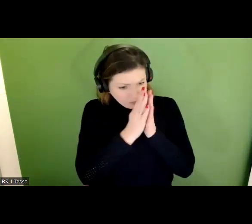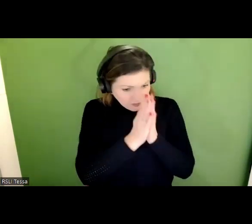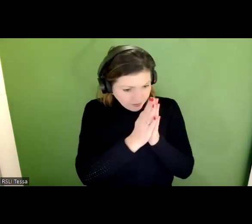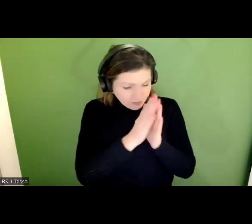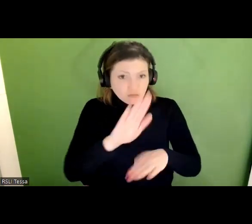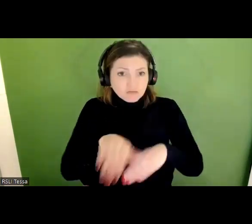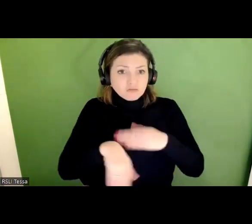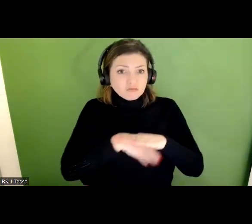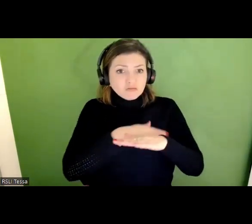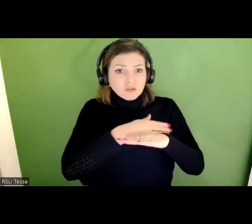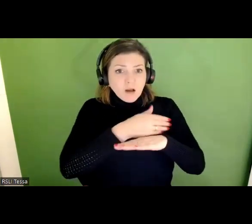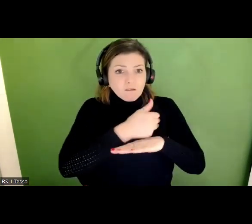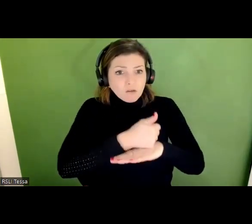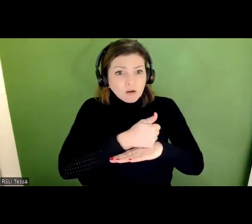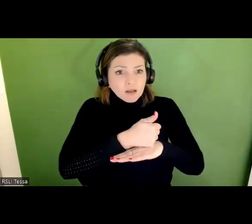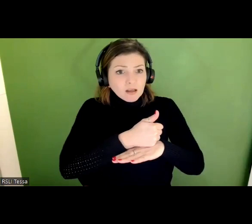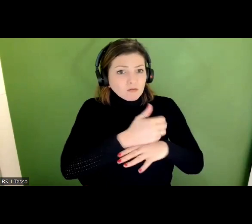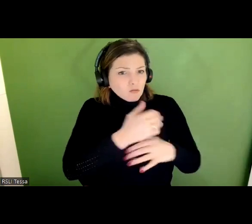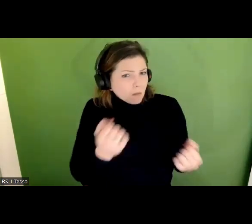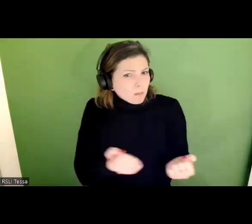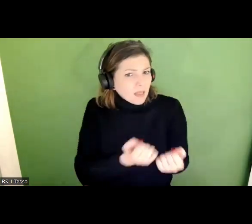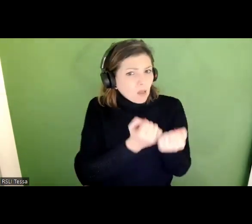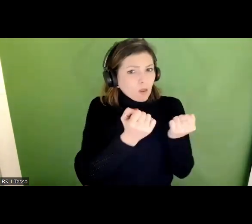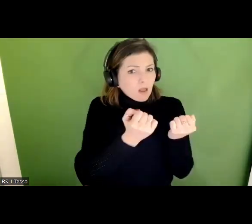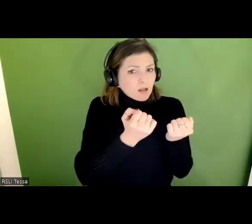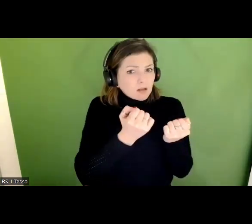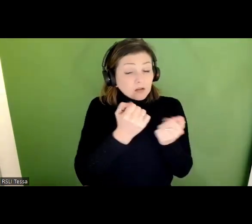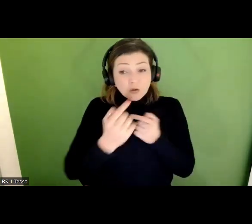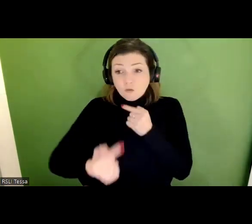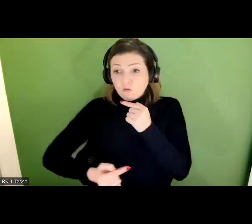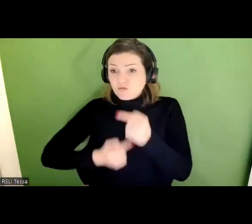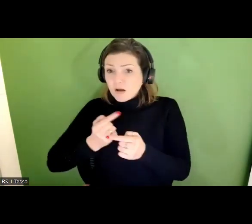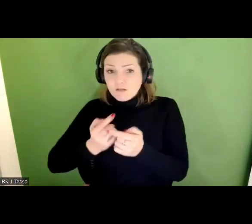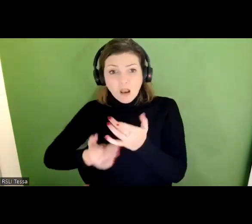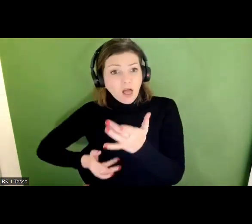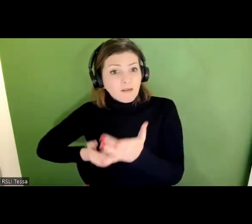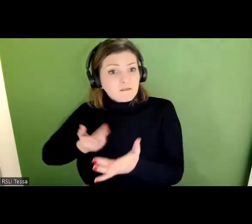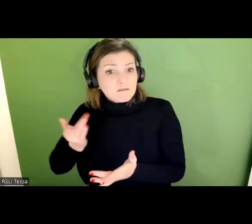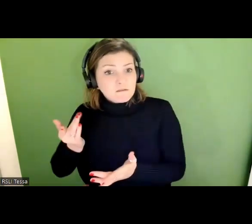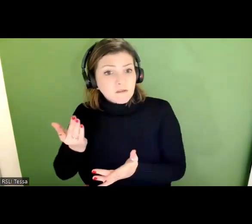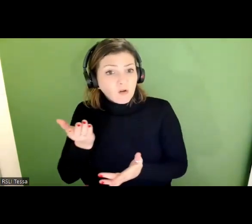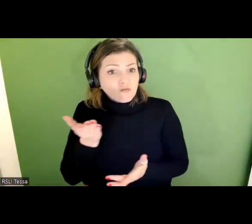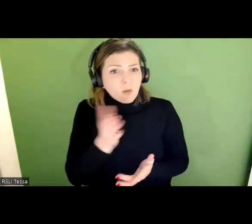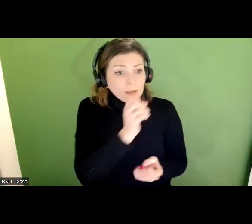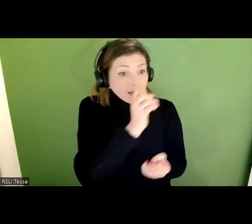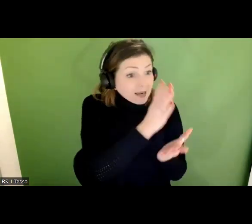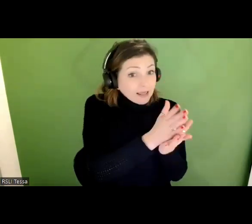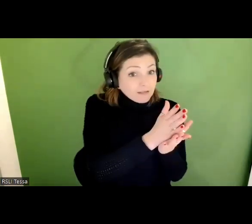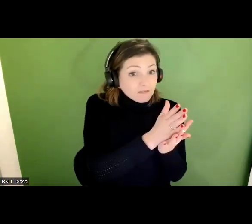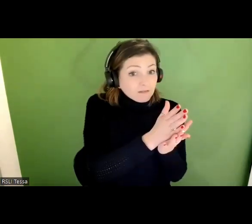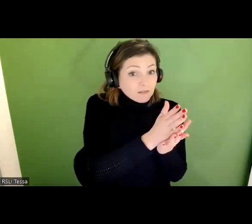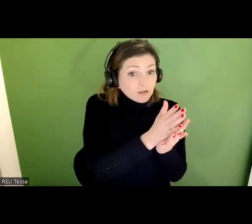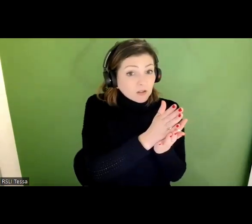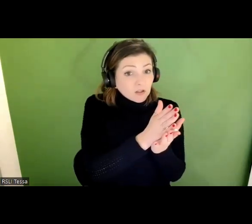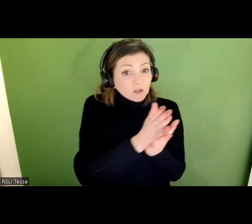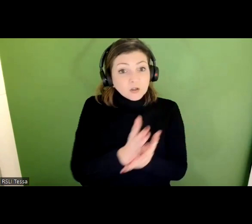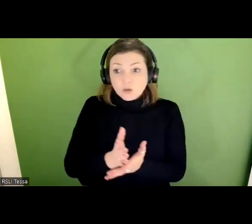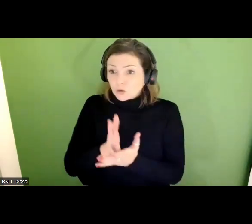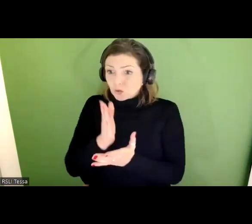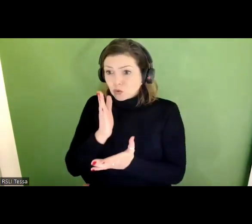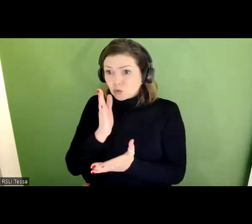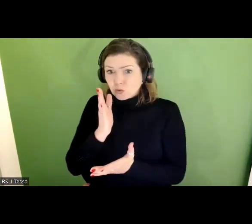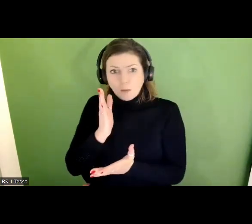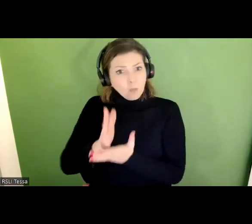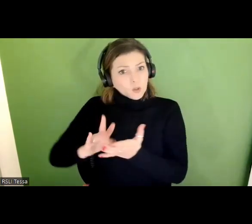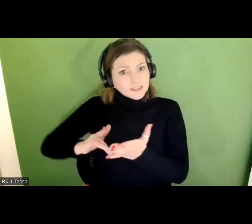to immortality, from this belief to mortality. On this too hot day, we've perhaps